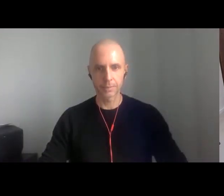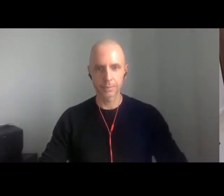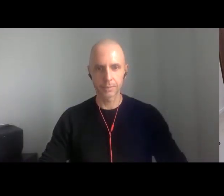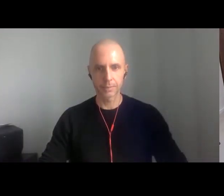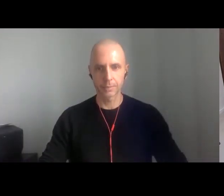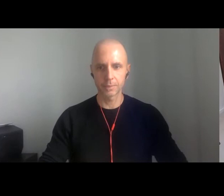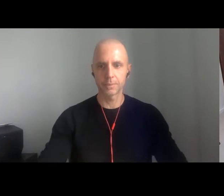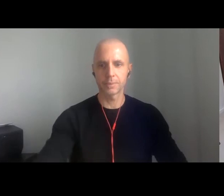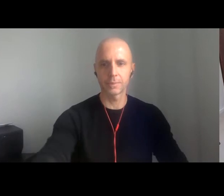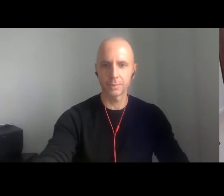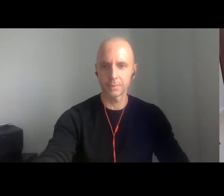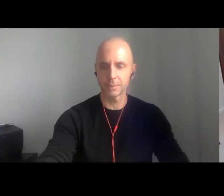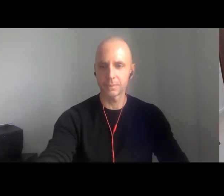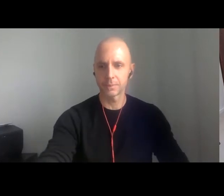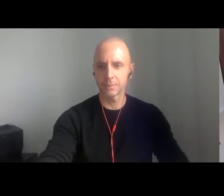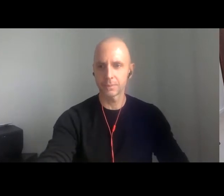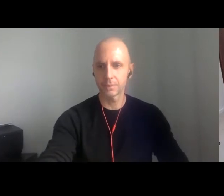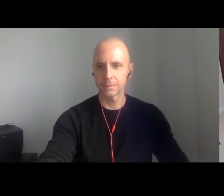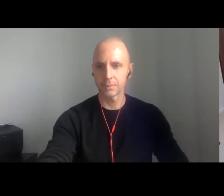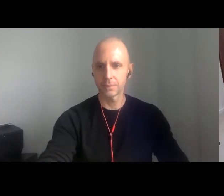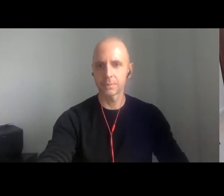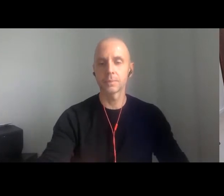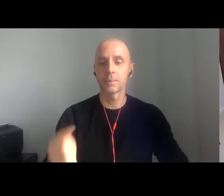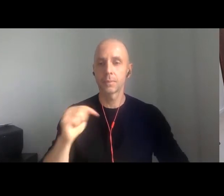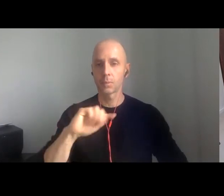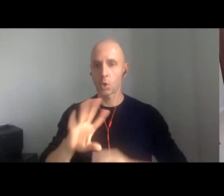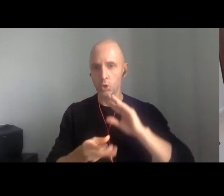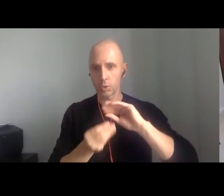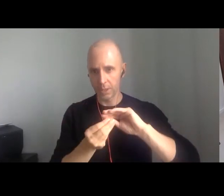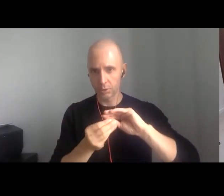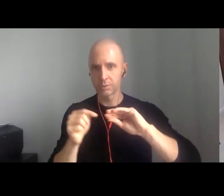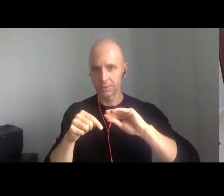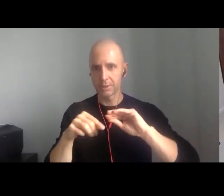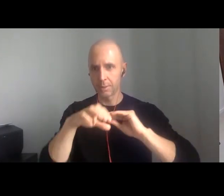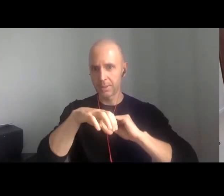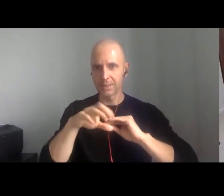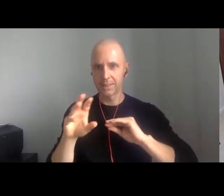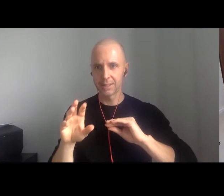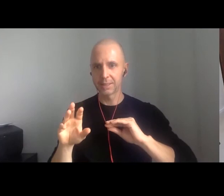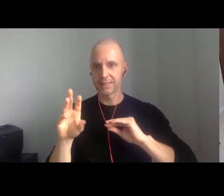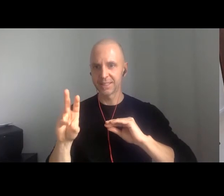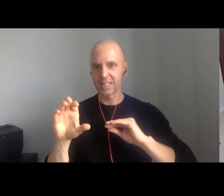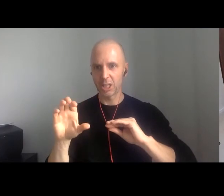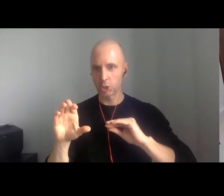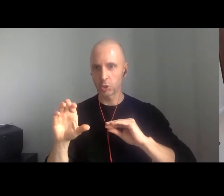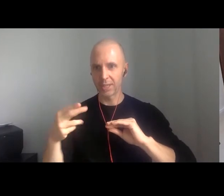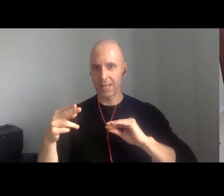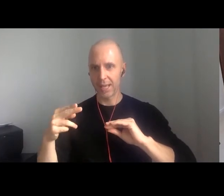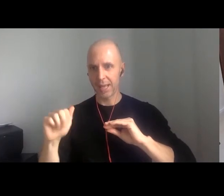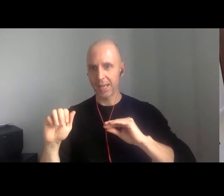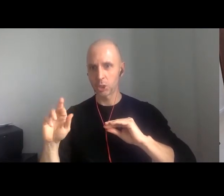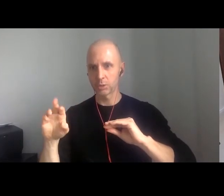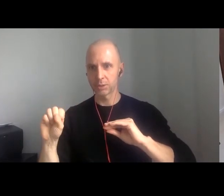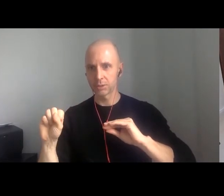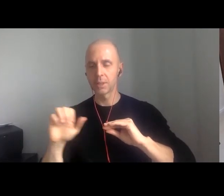The whole estate is 600 acres, 300 acres of it is the public